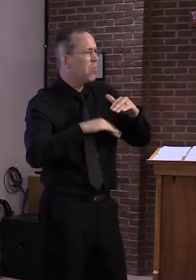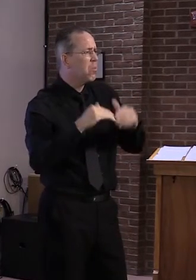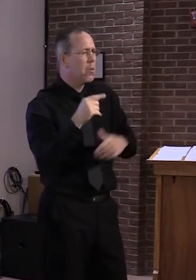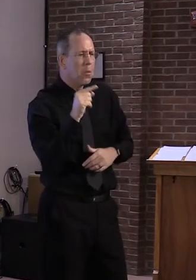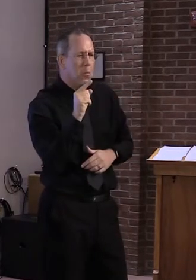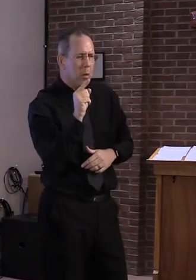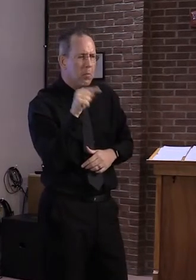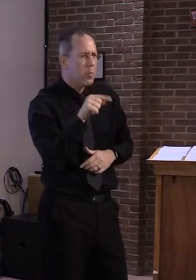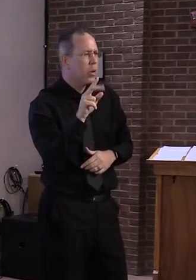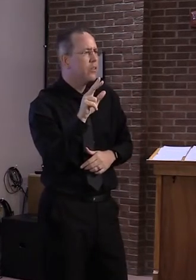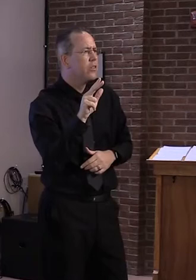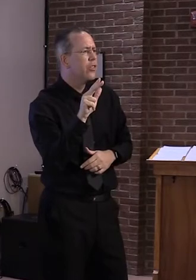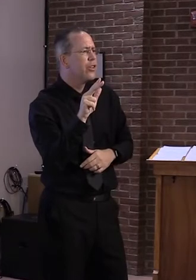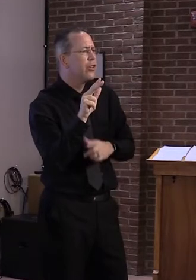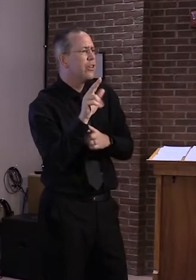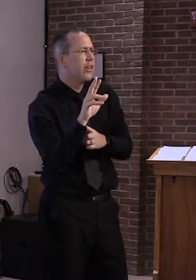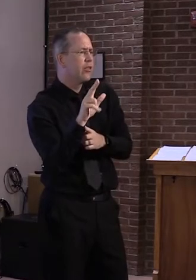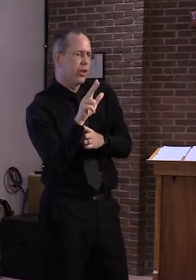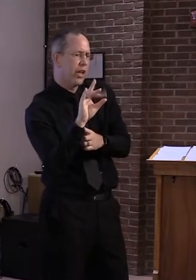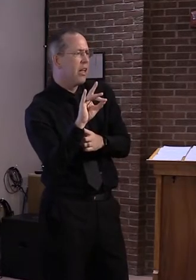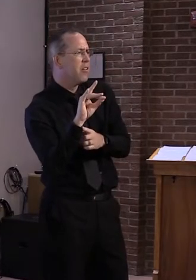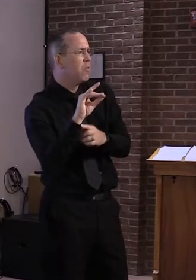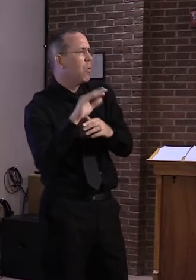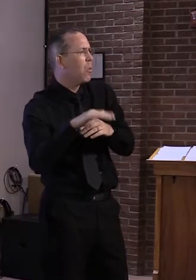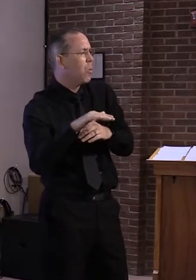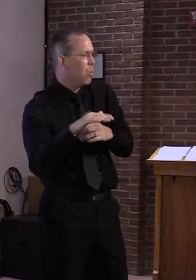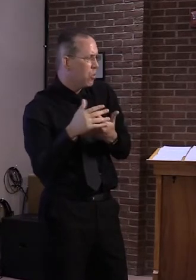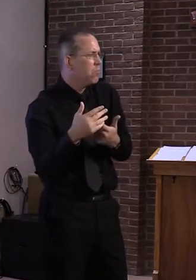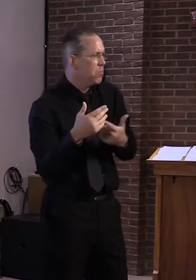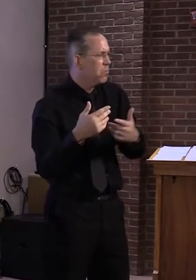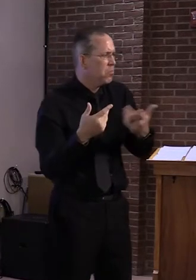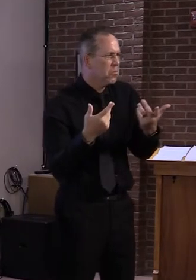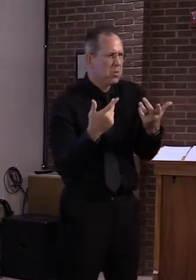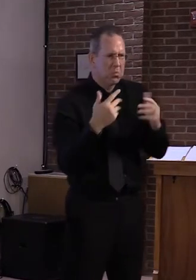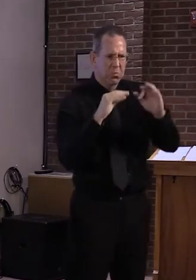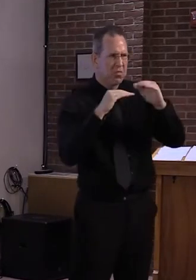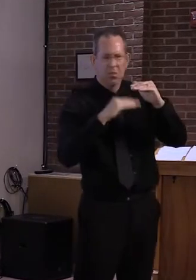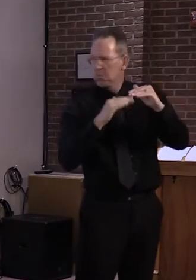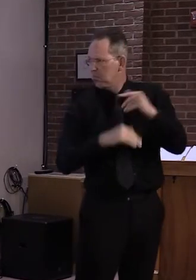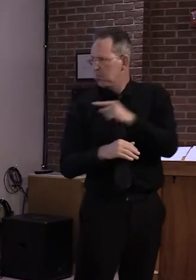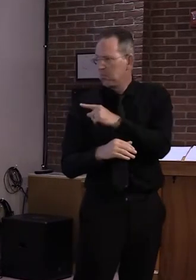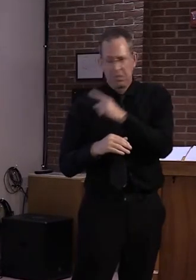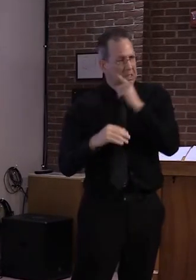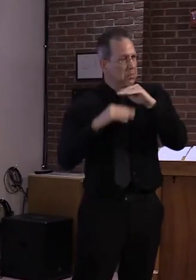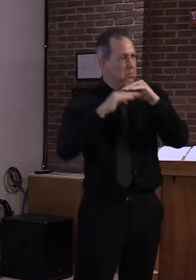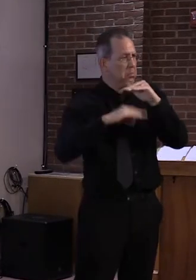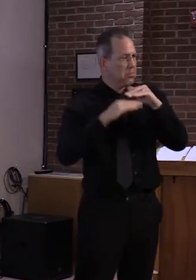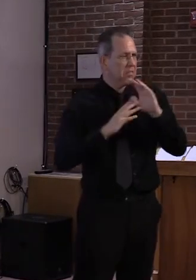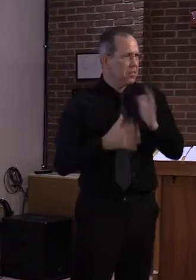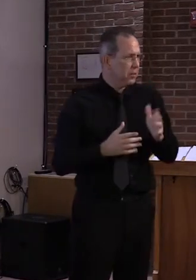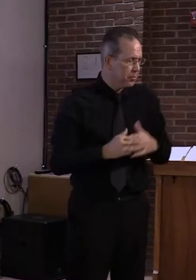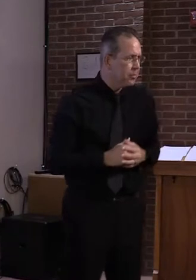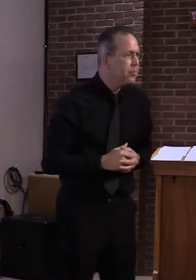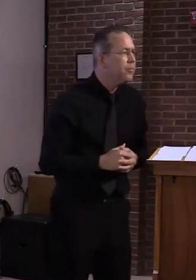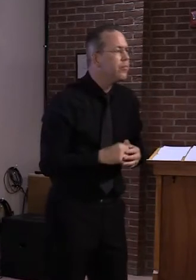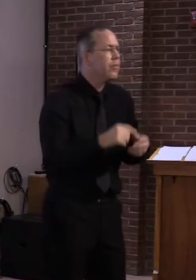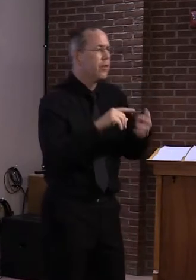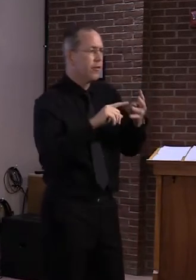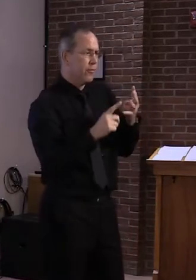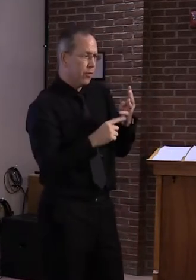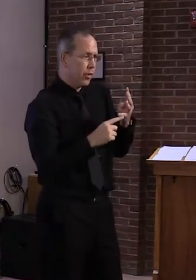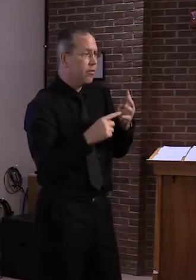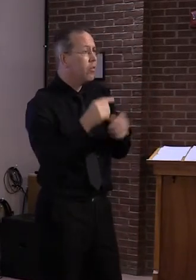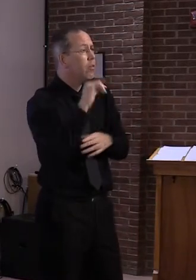1.28%, again, well below the 5% guardrail that we've established for ourselves. Our fourth metric is hospital and critical care